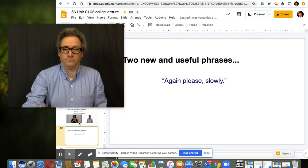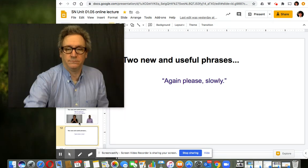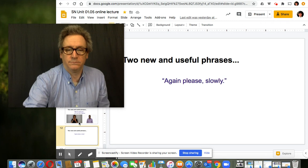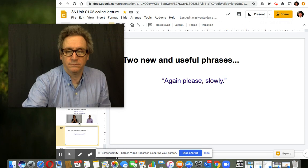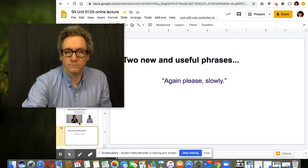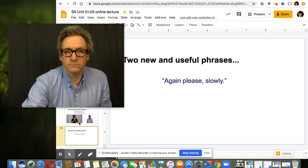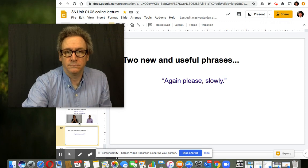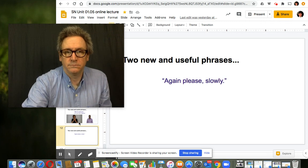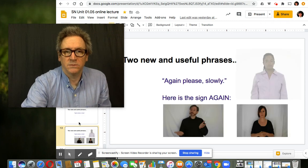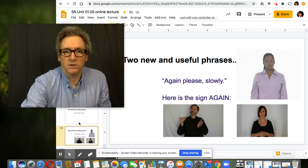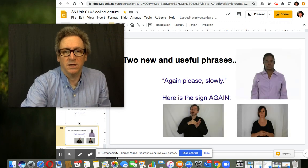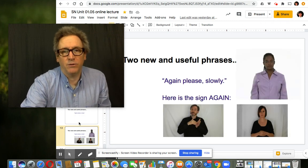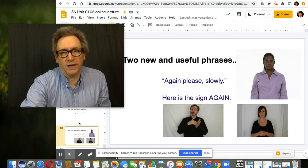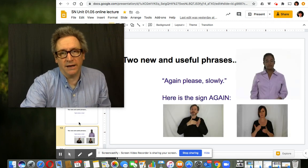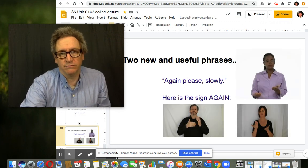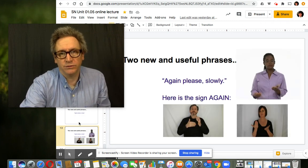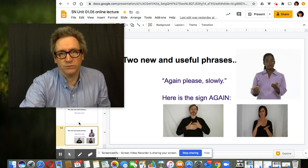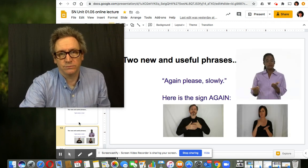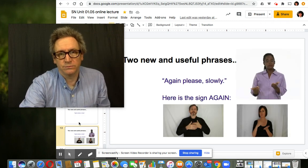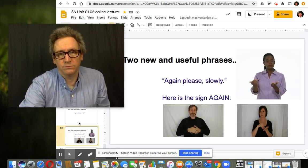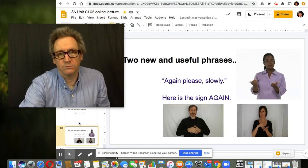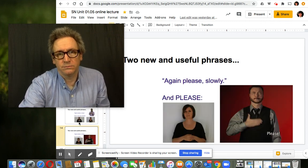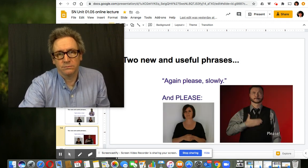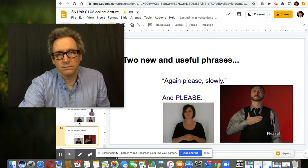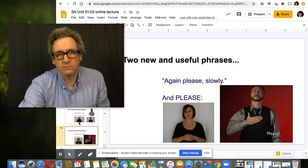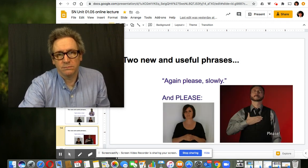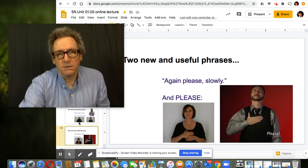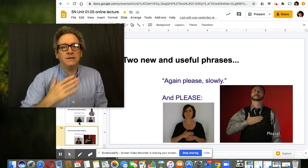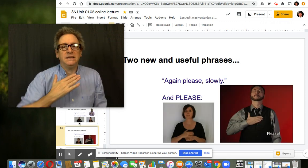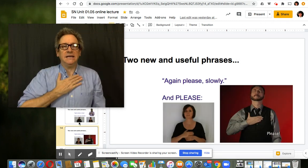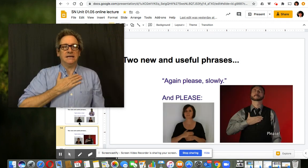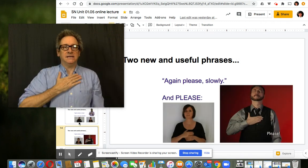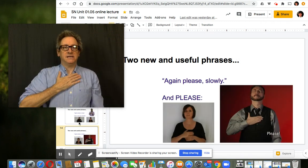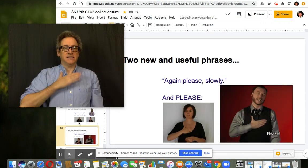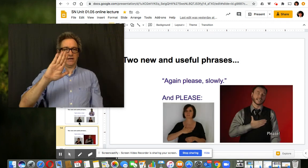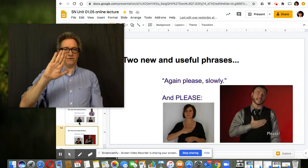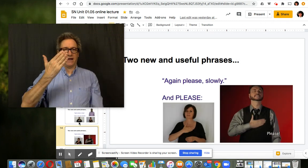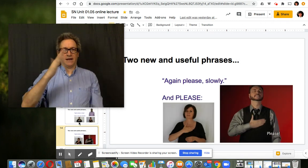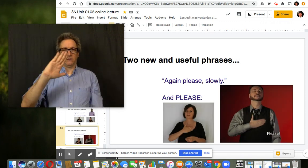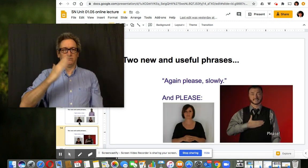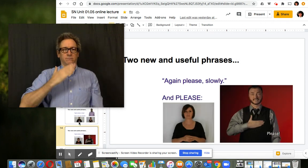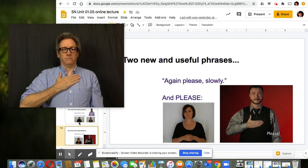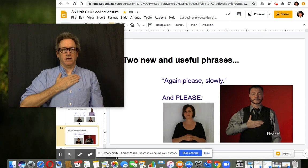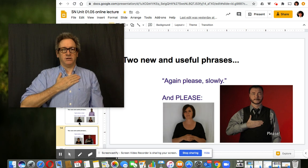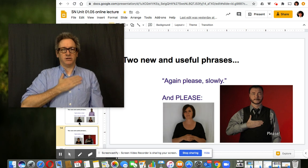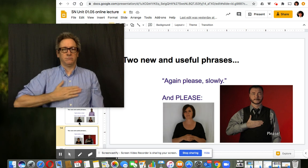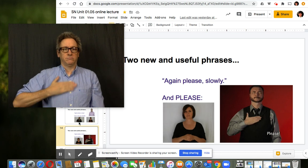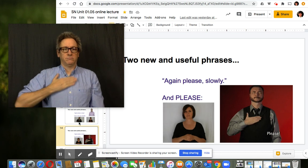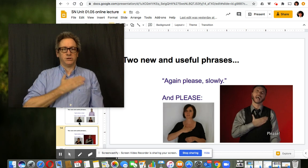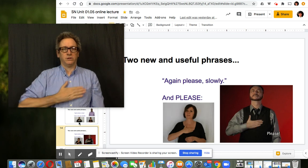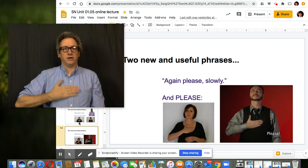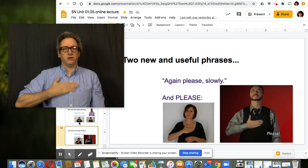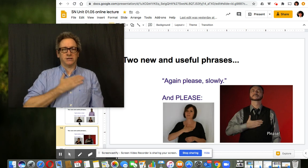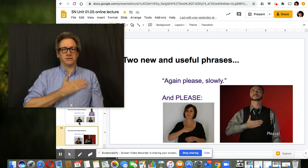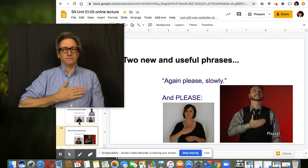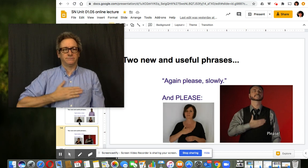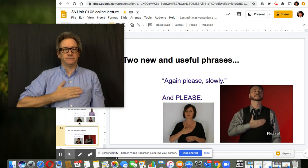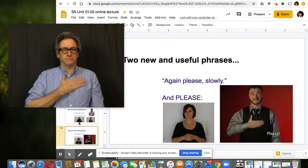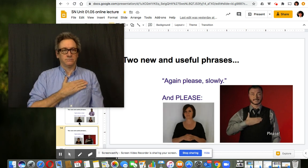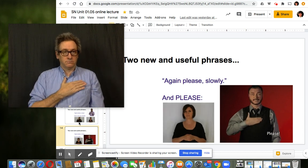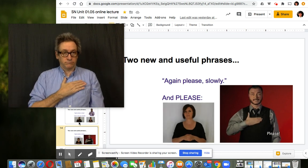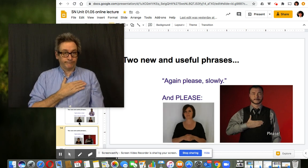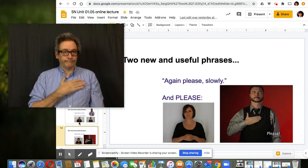I put again, please, is you take your flat hand and just circle it on your chest.